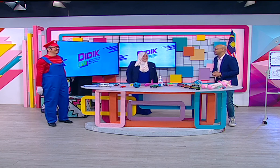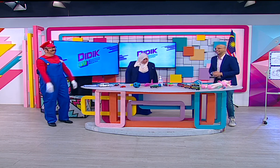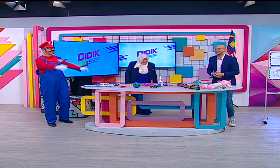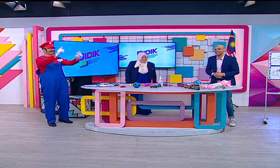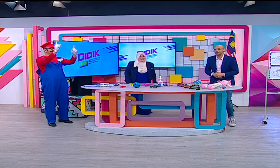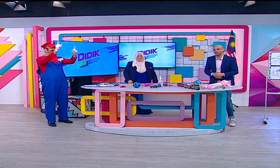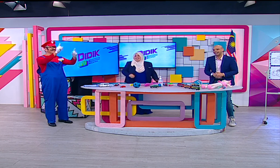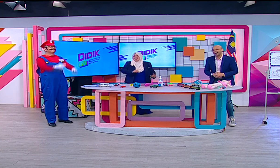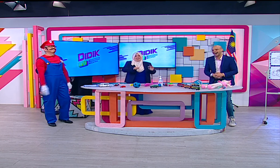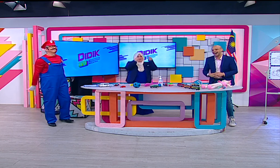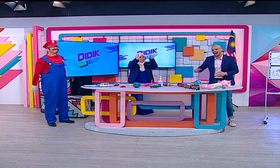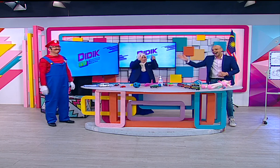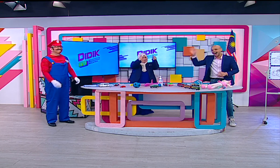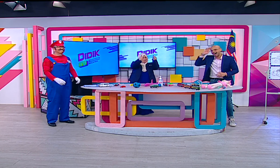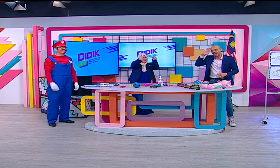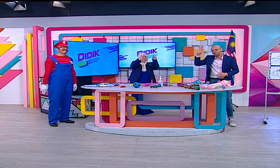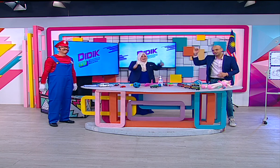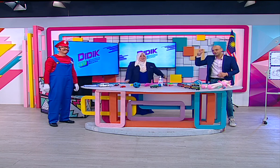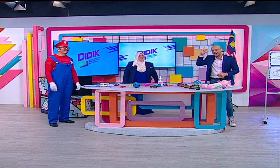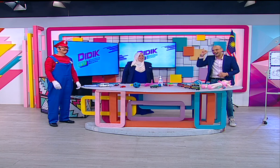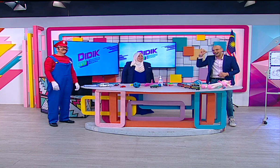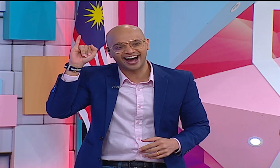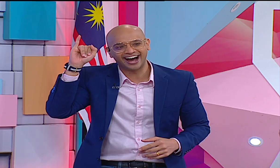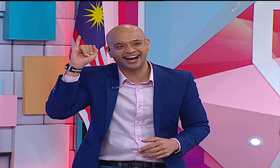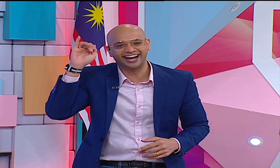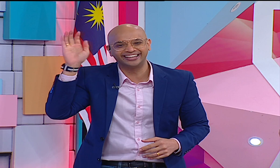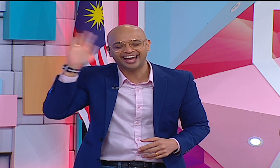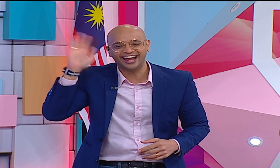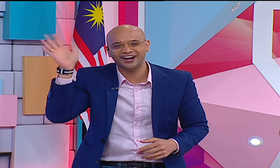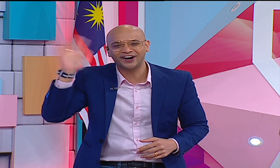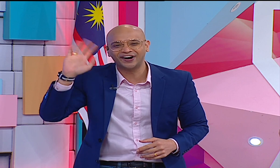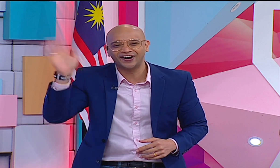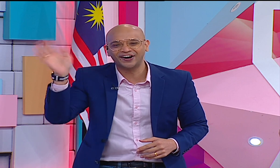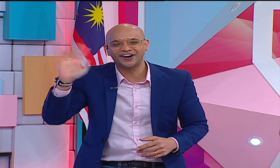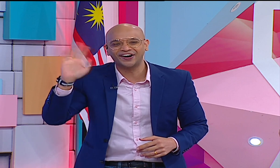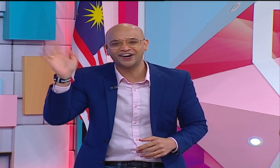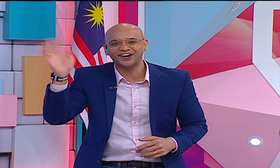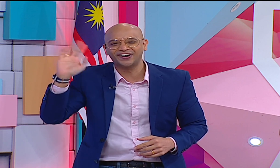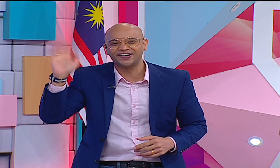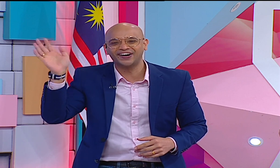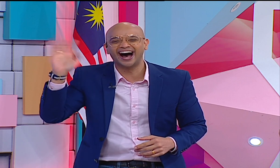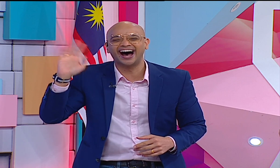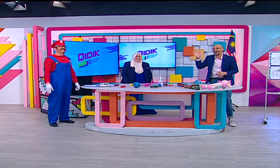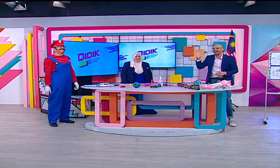correct? Let's say who they are. Hi everyone! Hello! Hi, say hi!